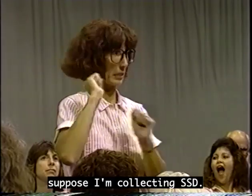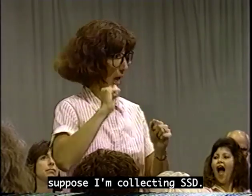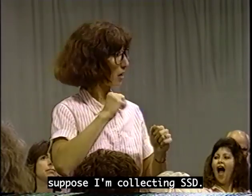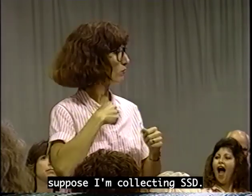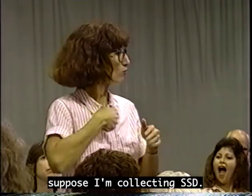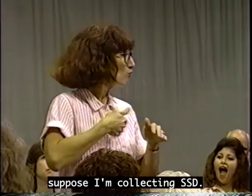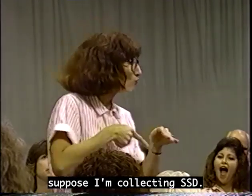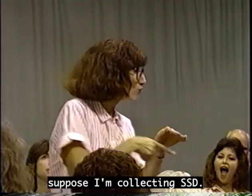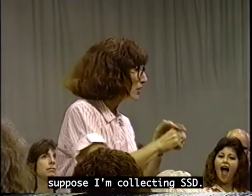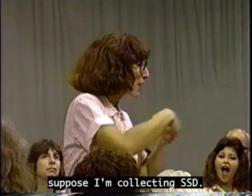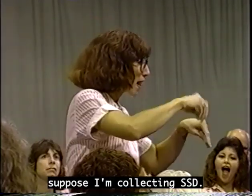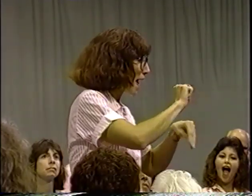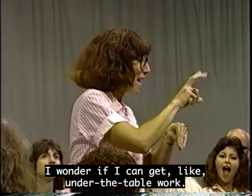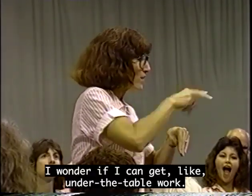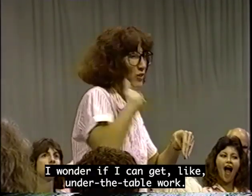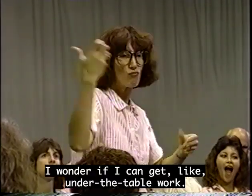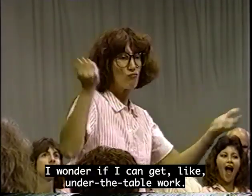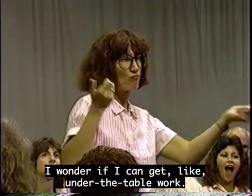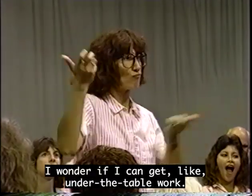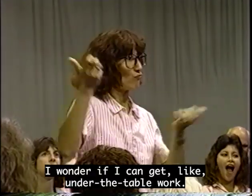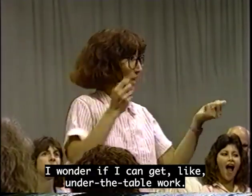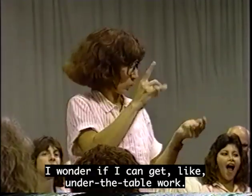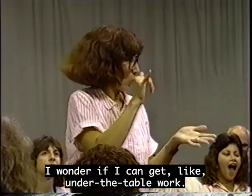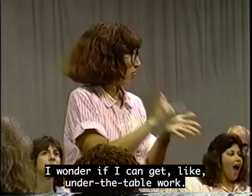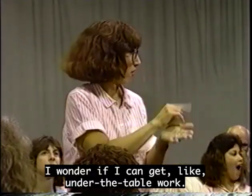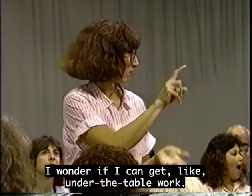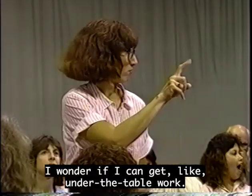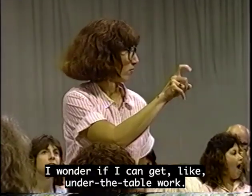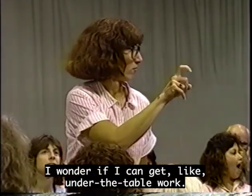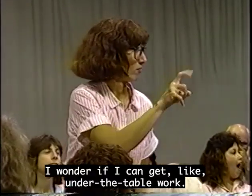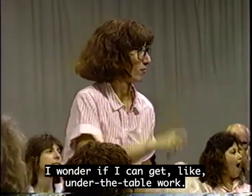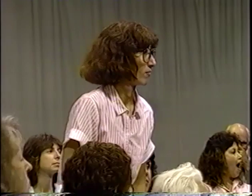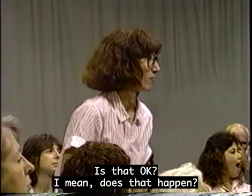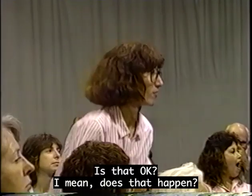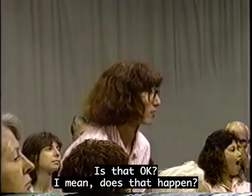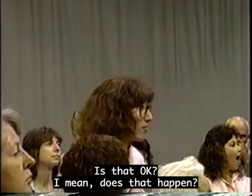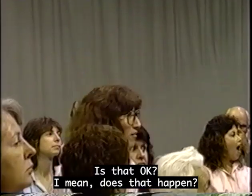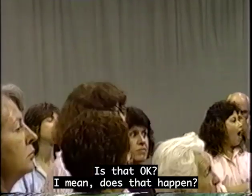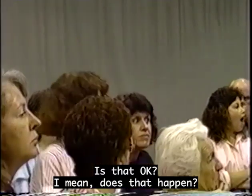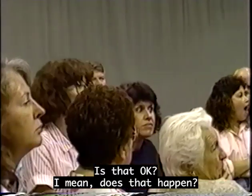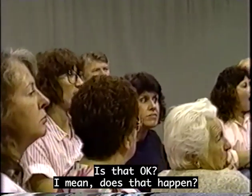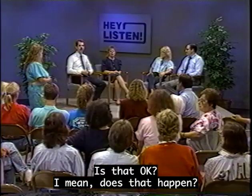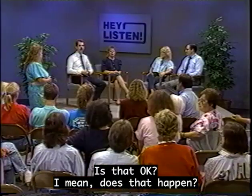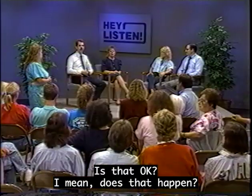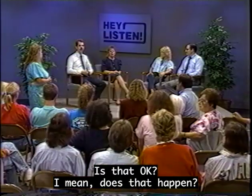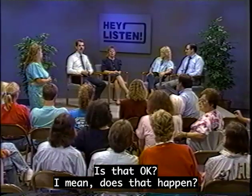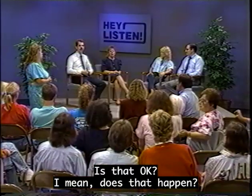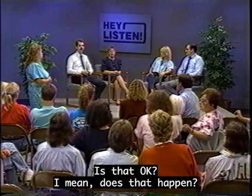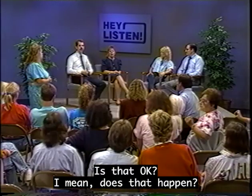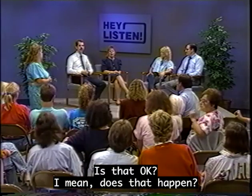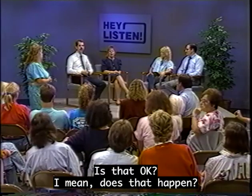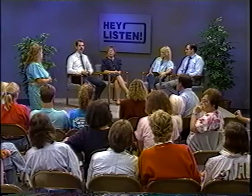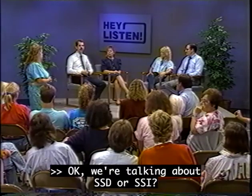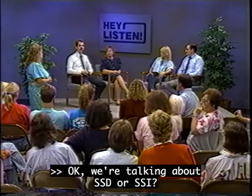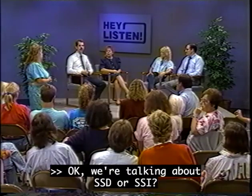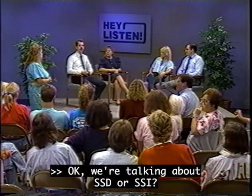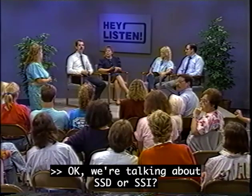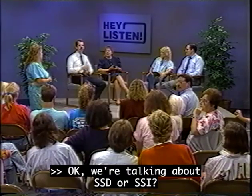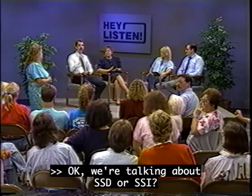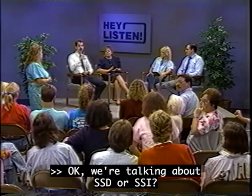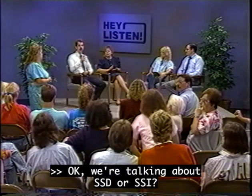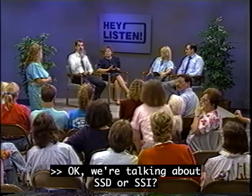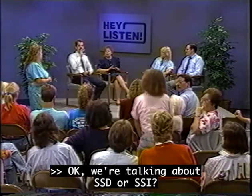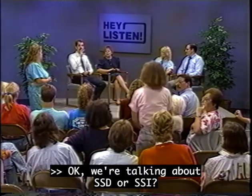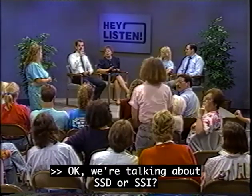Suppose I'm collecting SSD. I wonder if I can get under-the-table work. Is that okay? I mean, does that happen? Okay, we're talking